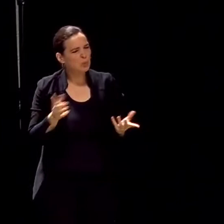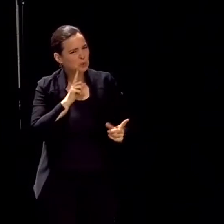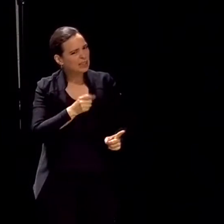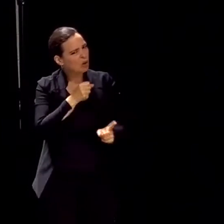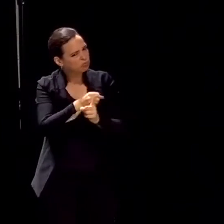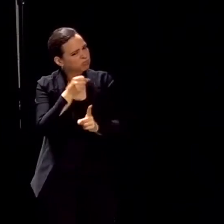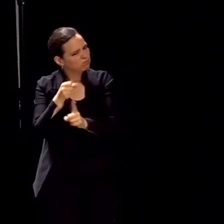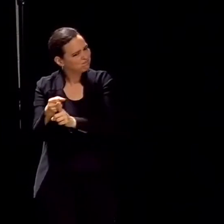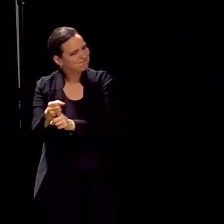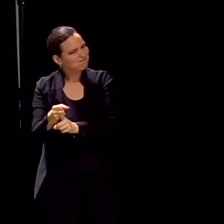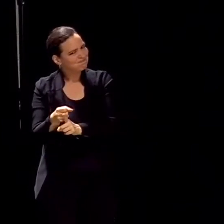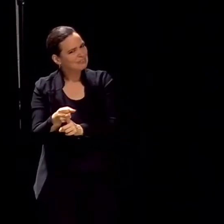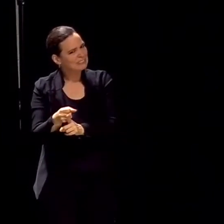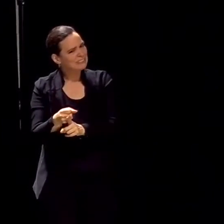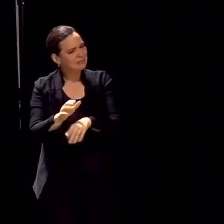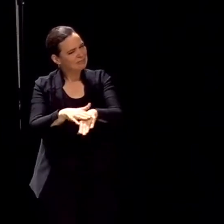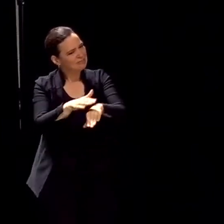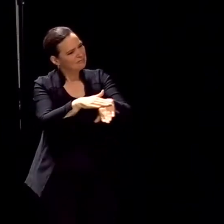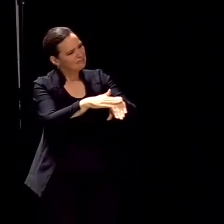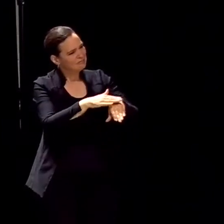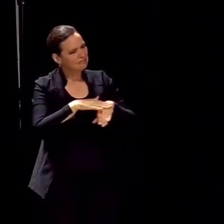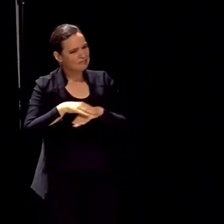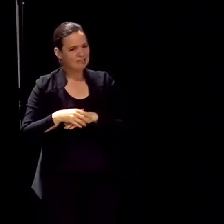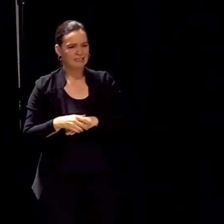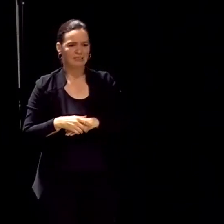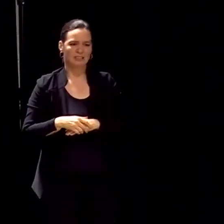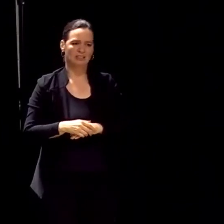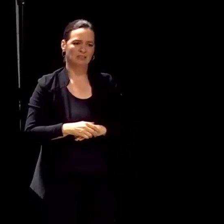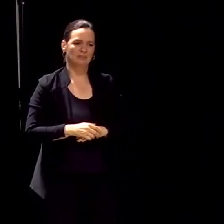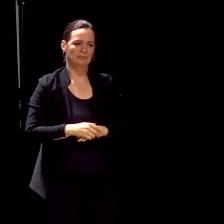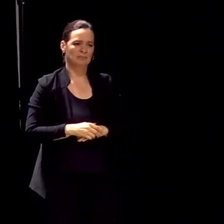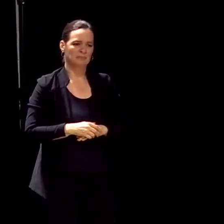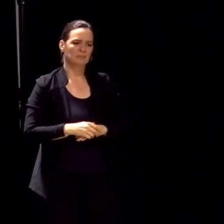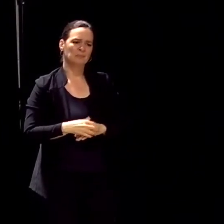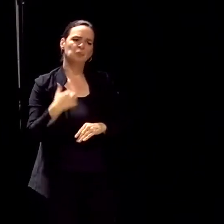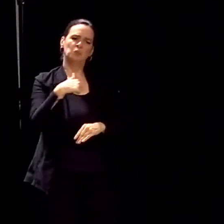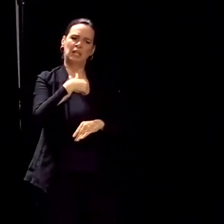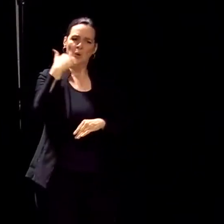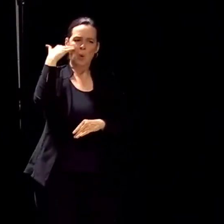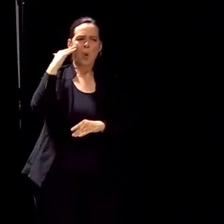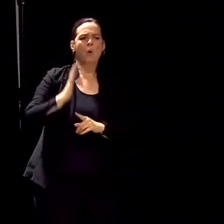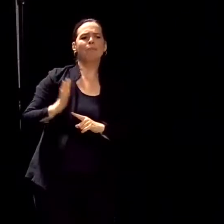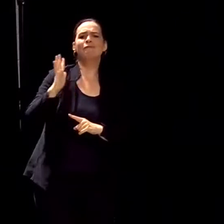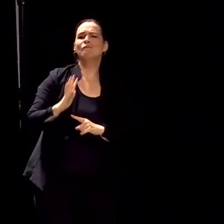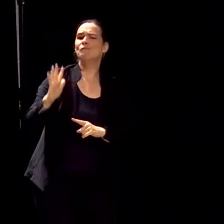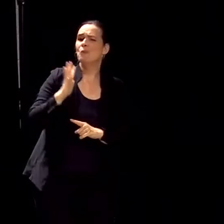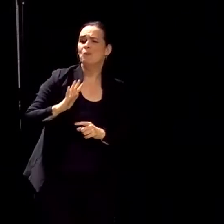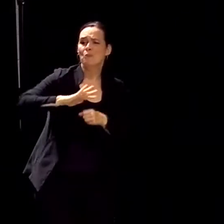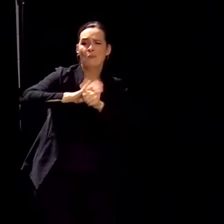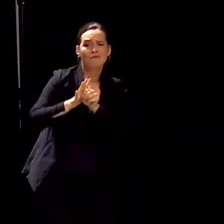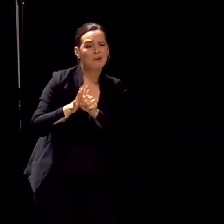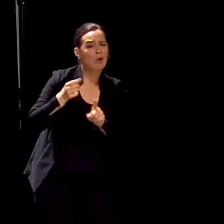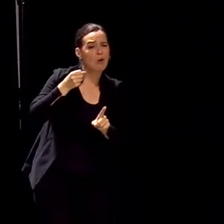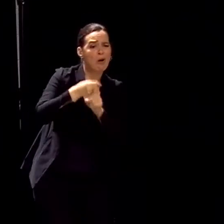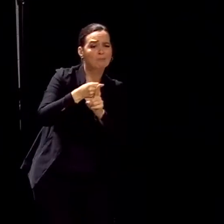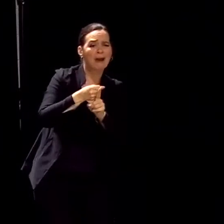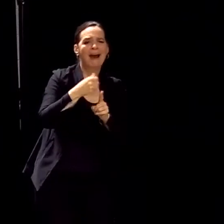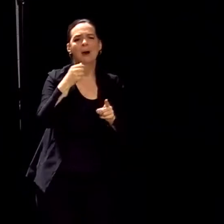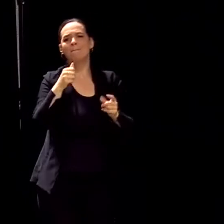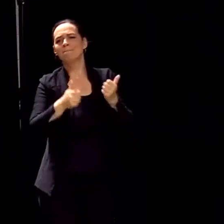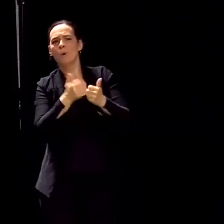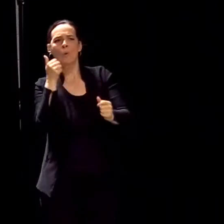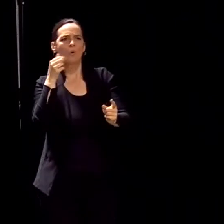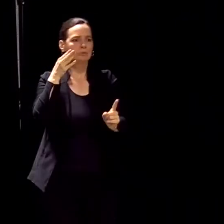pandemic have always said, well, the people dying are the only ones with underlying medical conditions. Yeah, a lot of them, but not